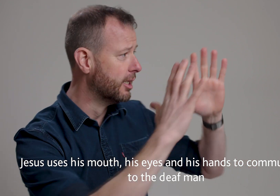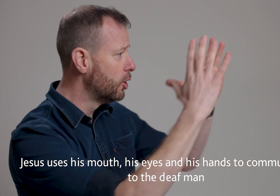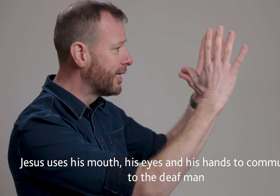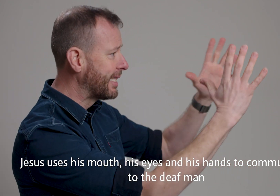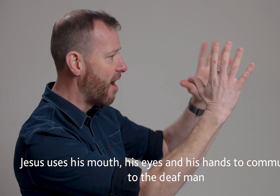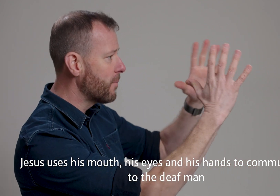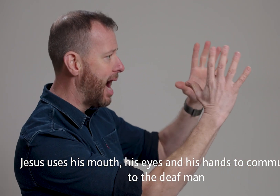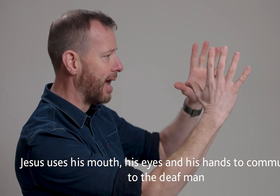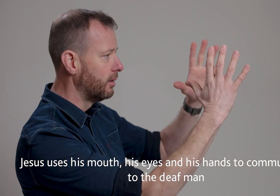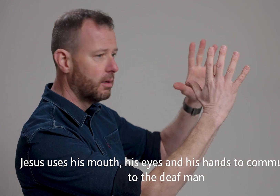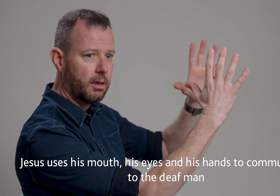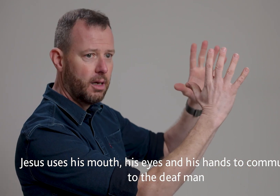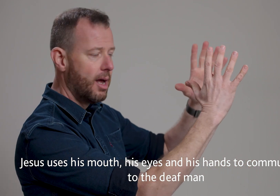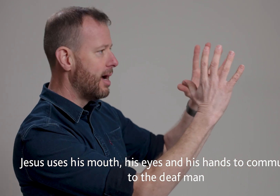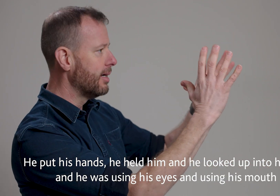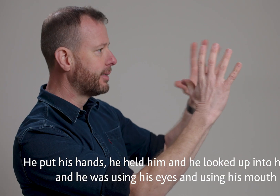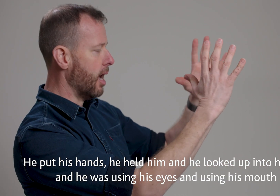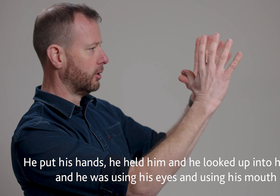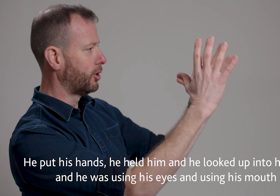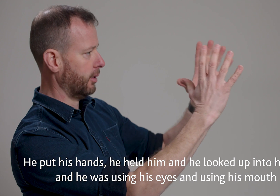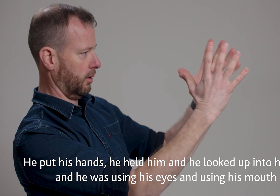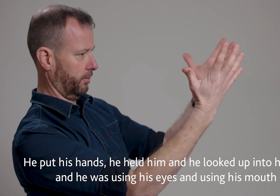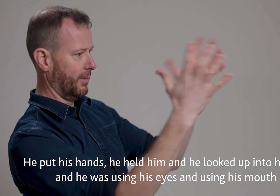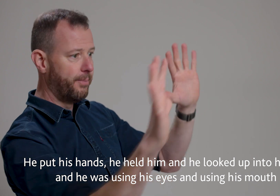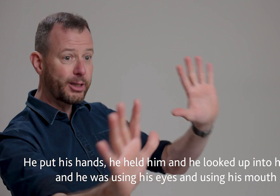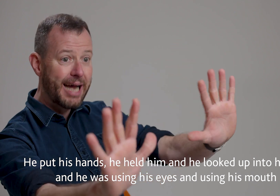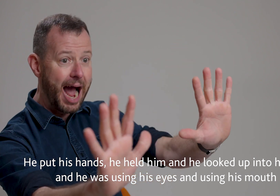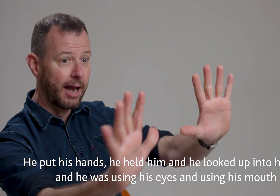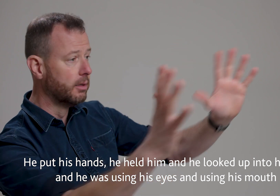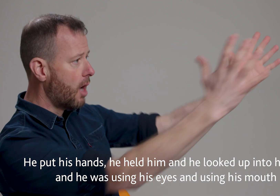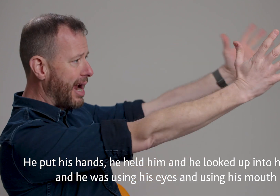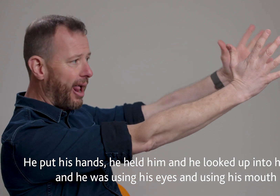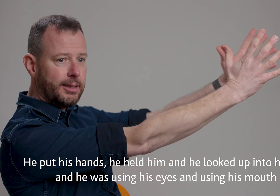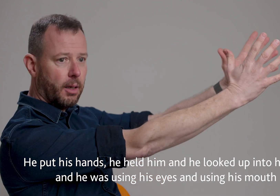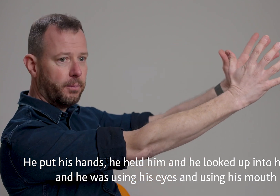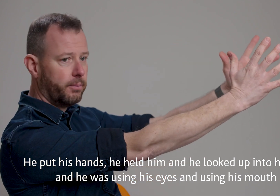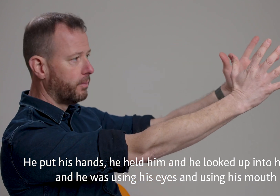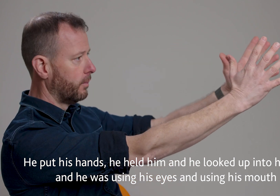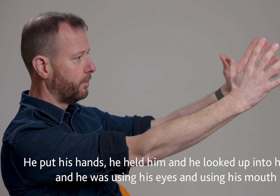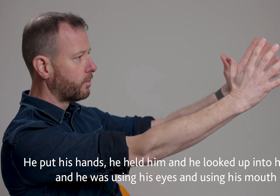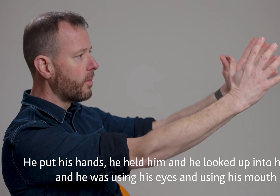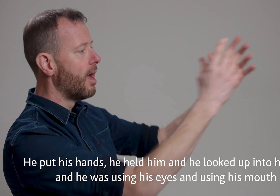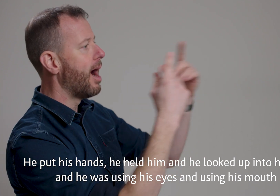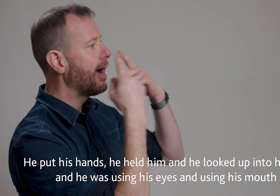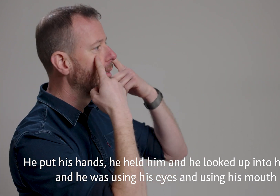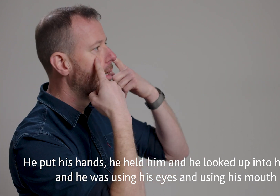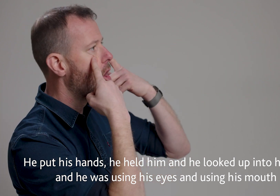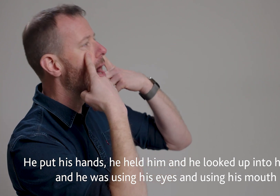the deaf man. He did, Jesus. He put his hand behind him. And he